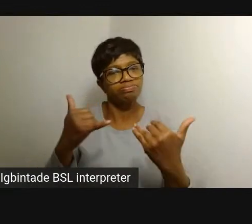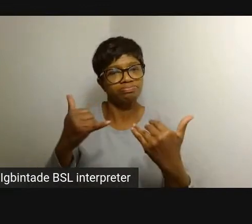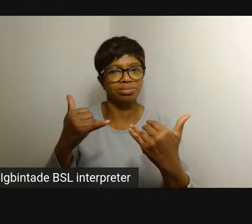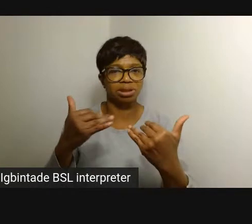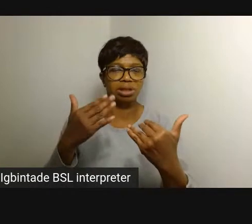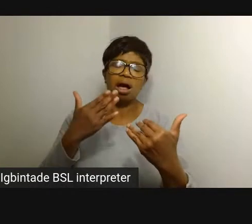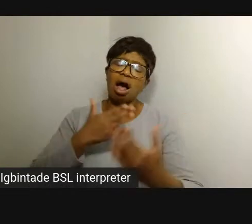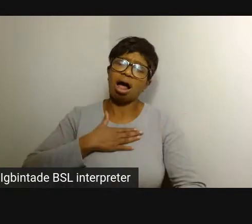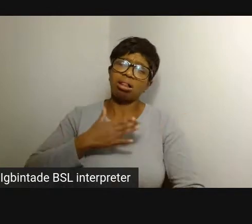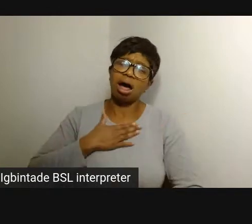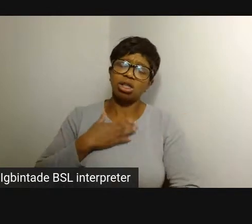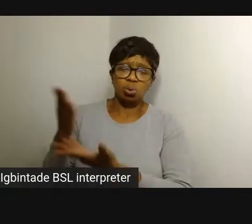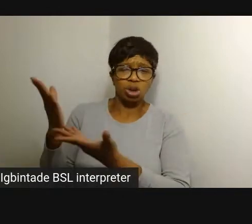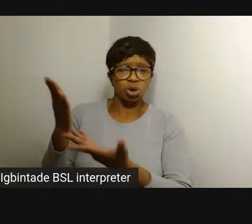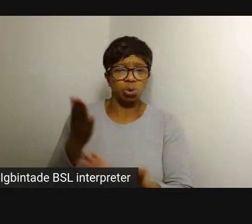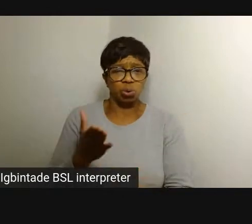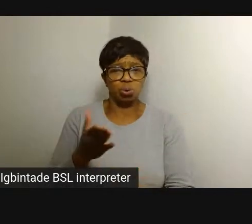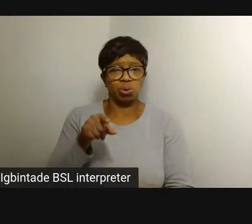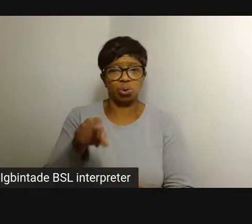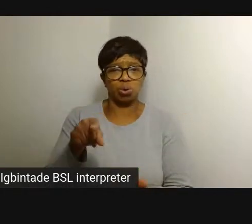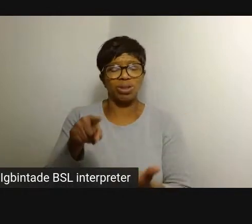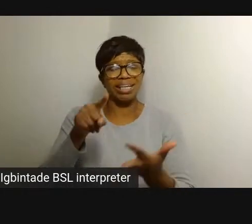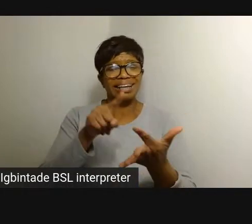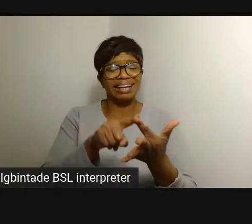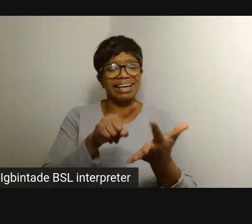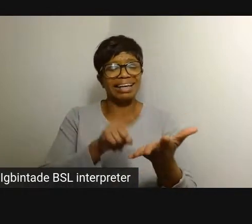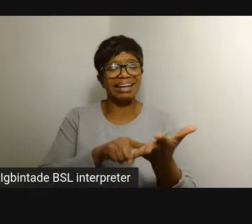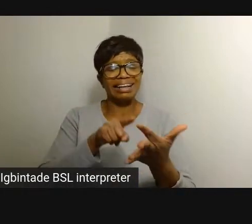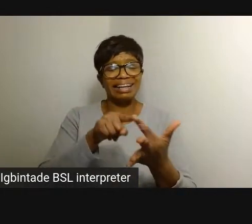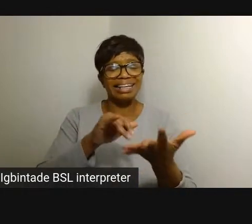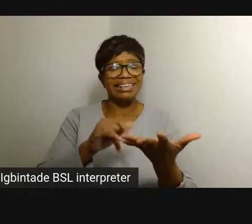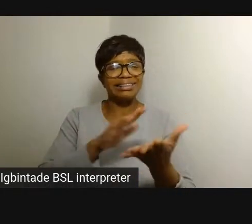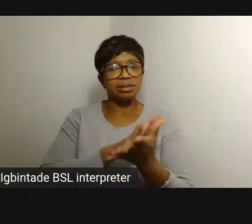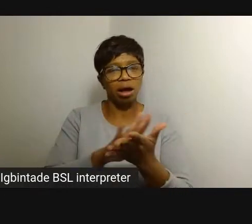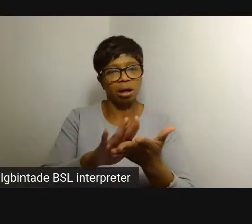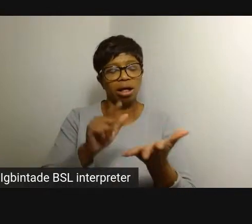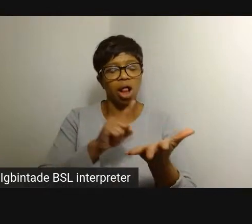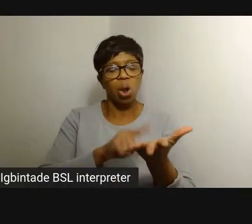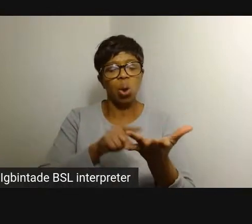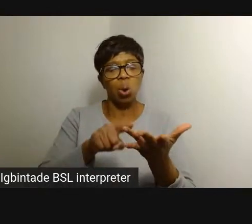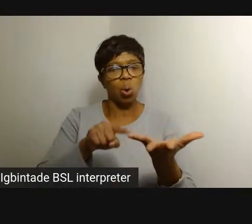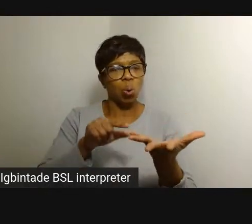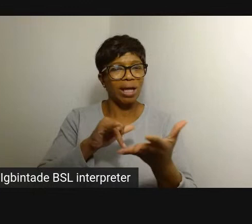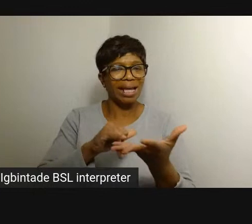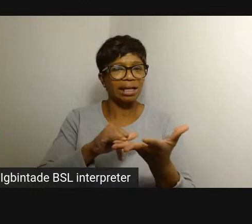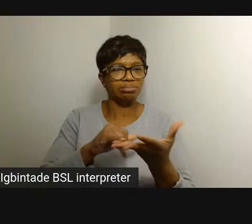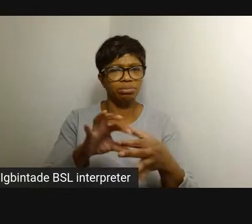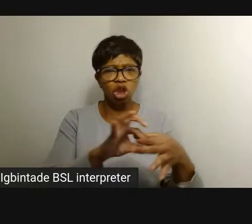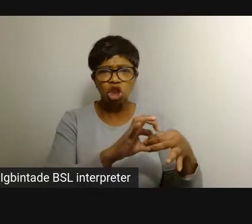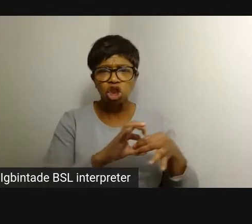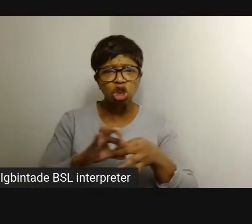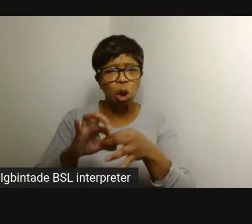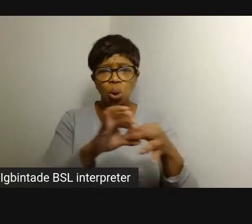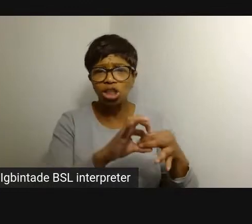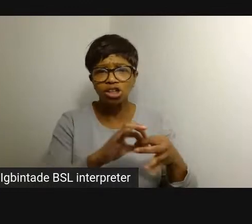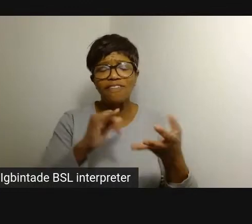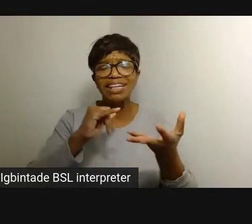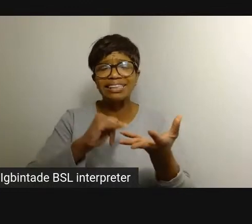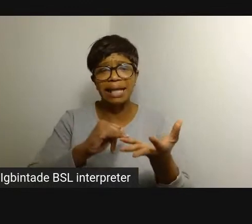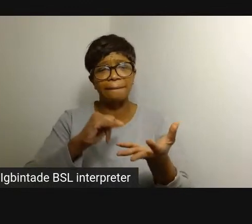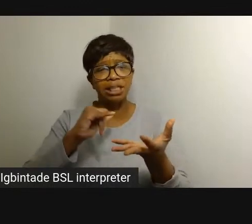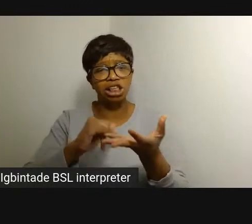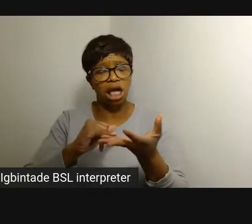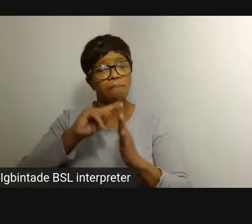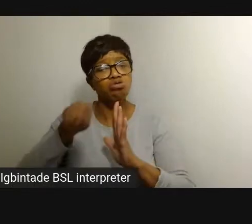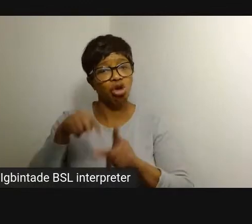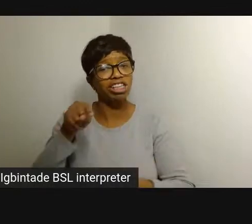would like to introduce Eleasah Louis, an associate of the Sam Sharpe Project, who